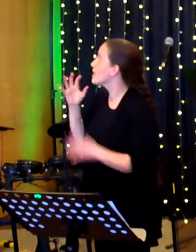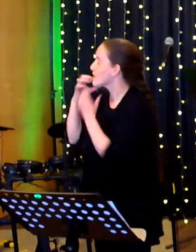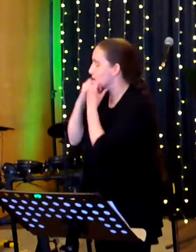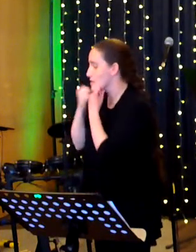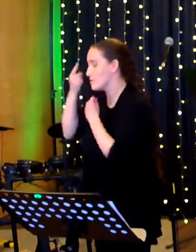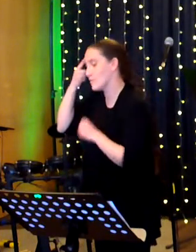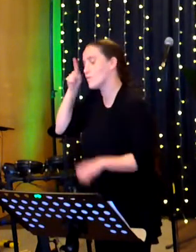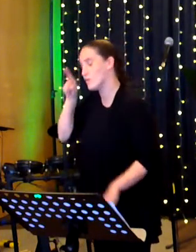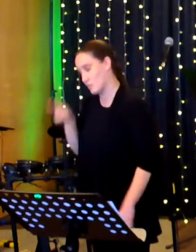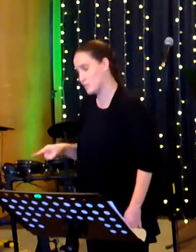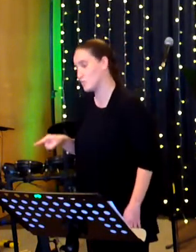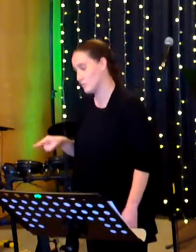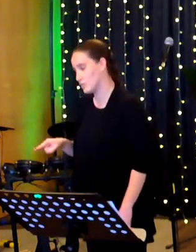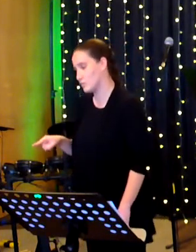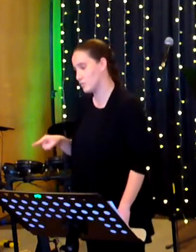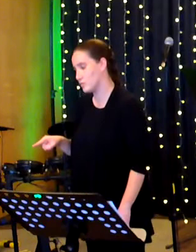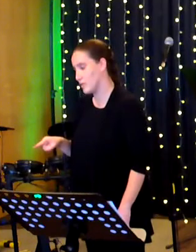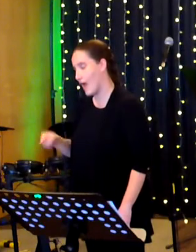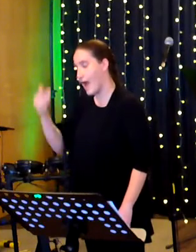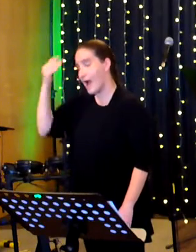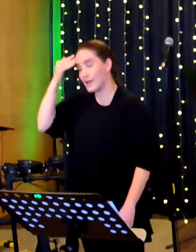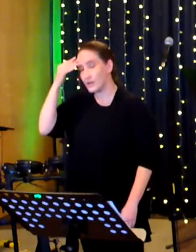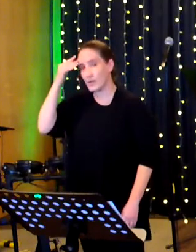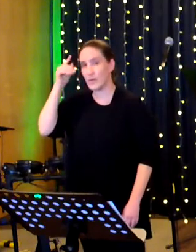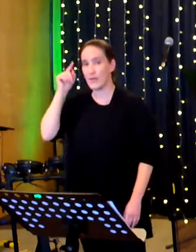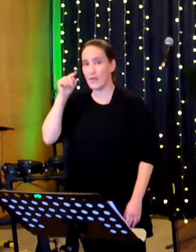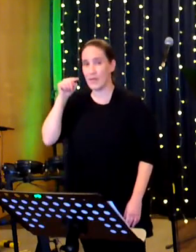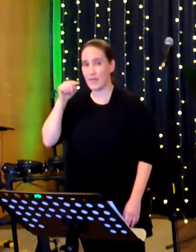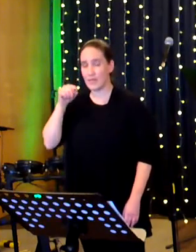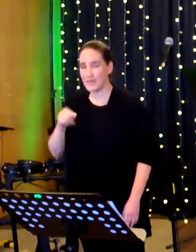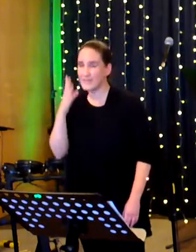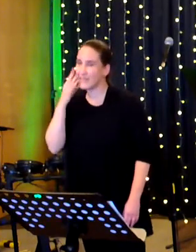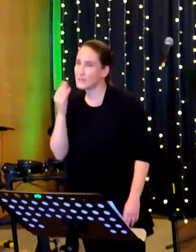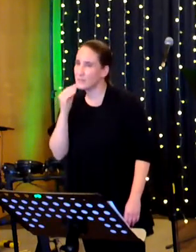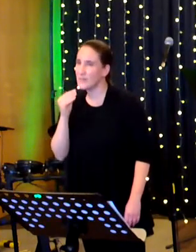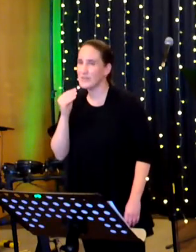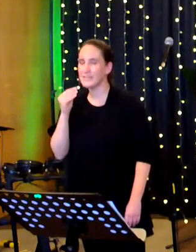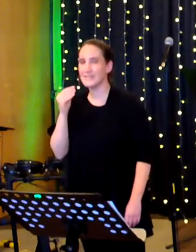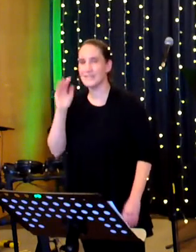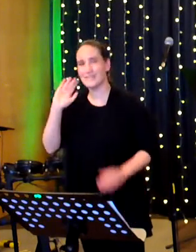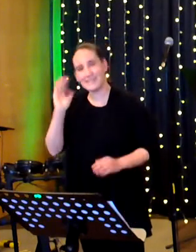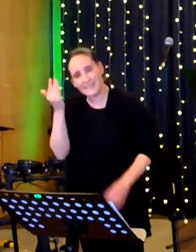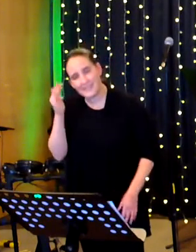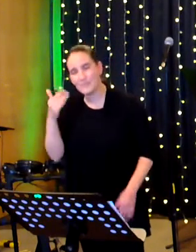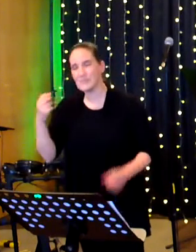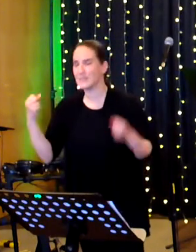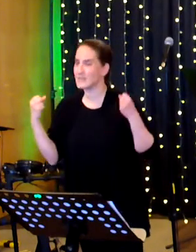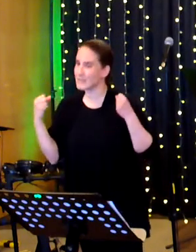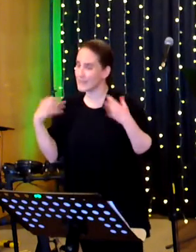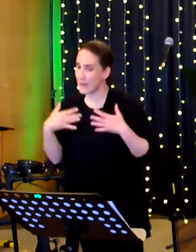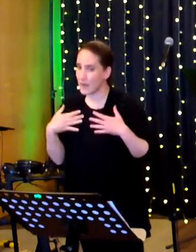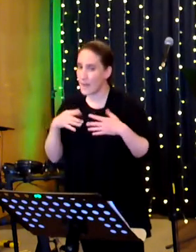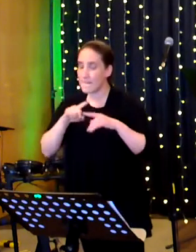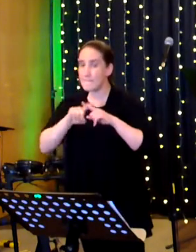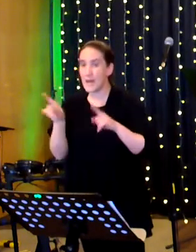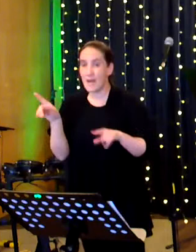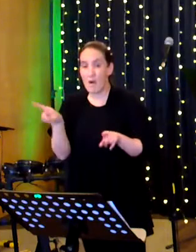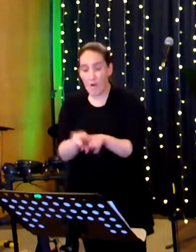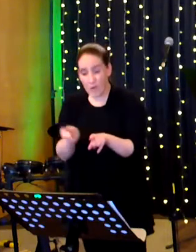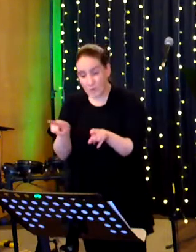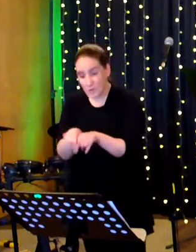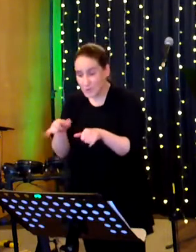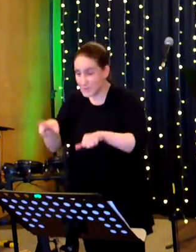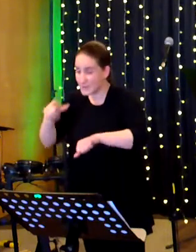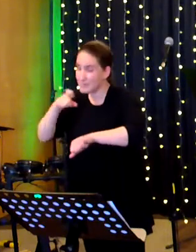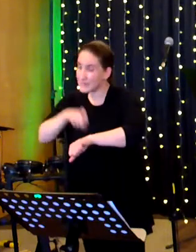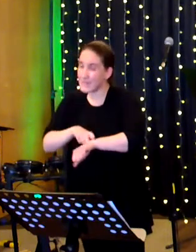God. And I know this is kind of a scary thing that Daniel's going through, but man, that is amazing. Can you imagine